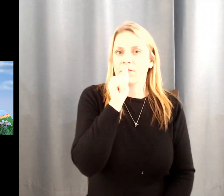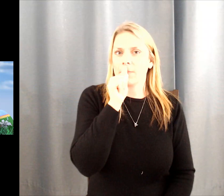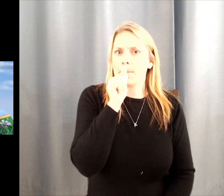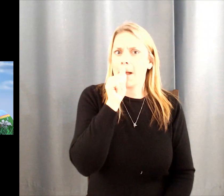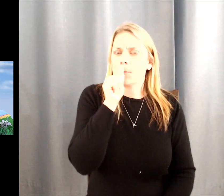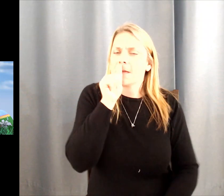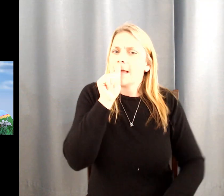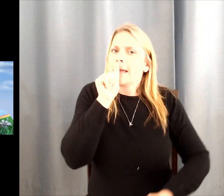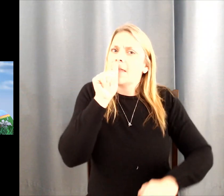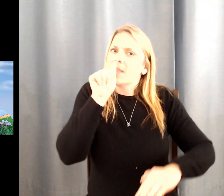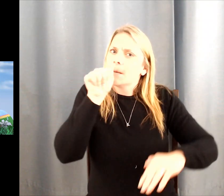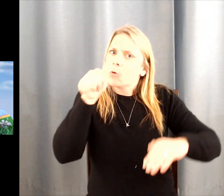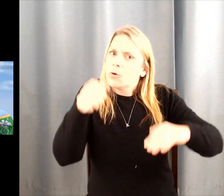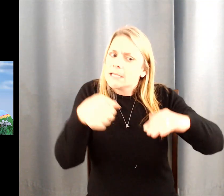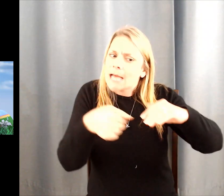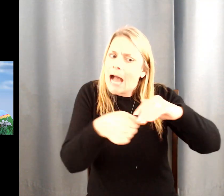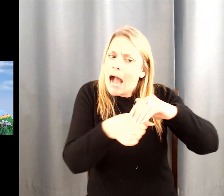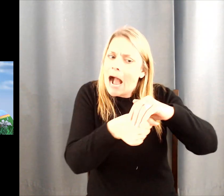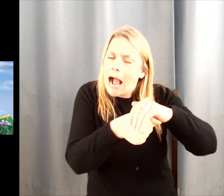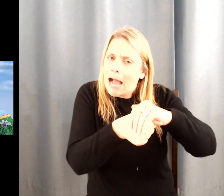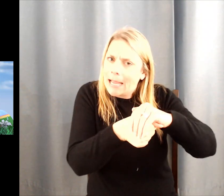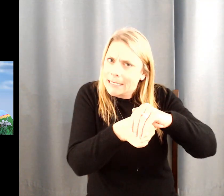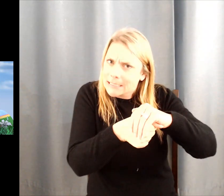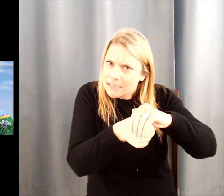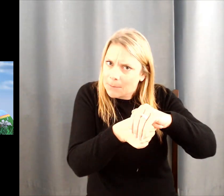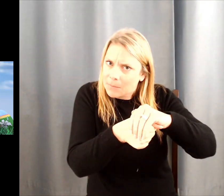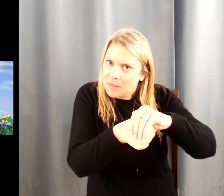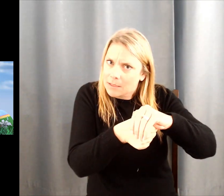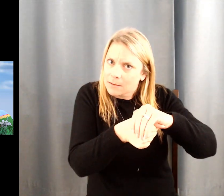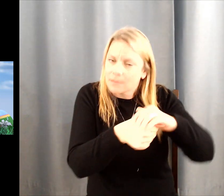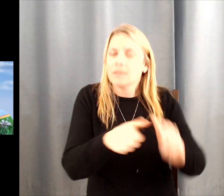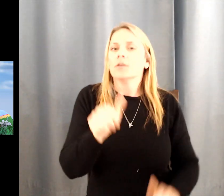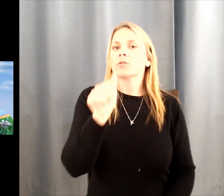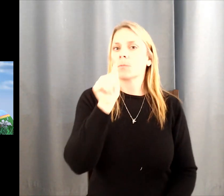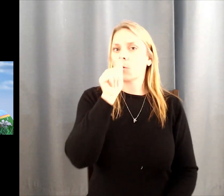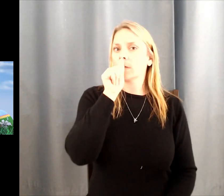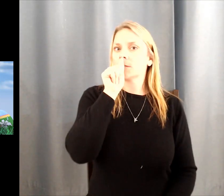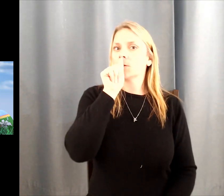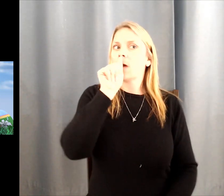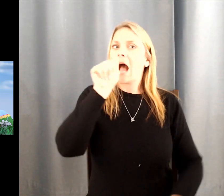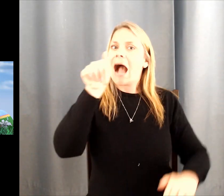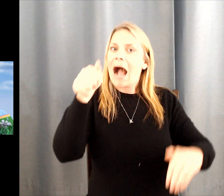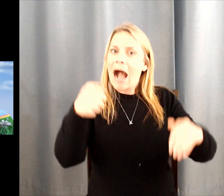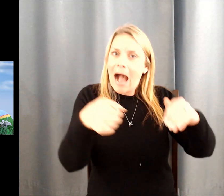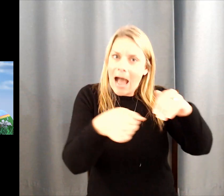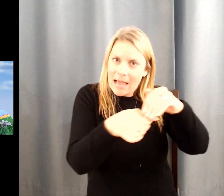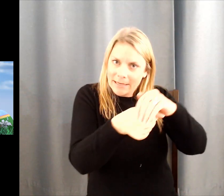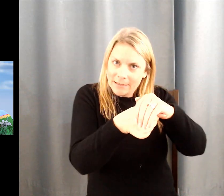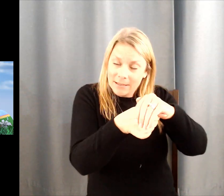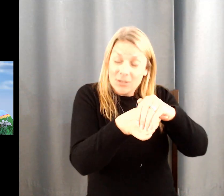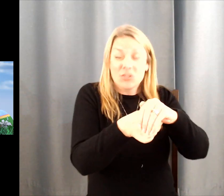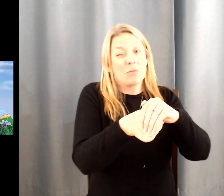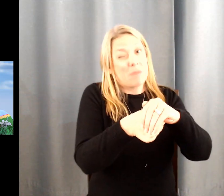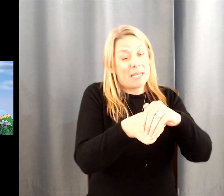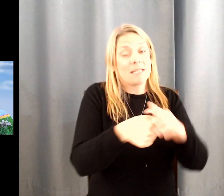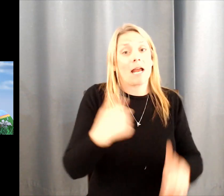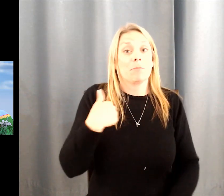mouth. And then I'm going to hide something. So I'm going to hide. So many times